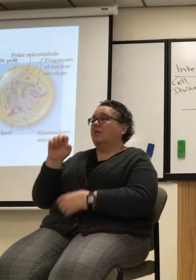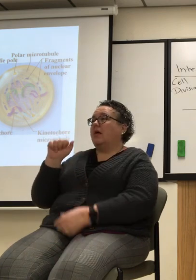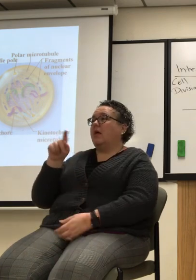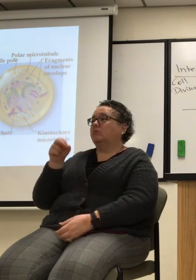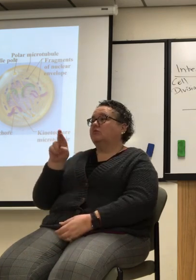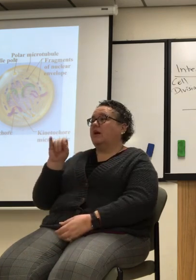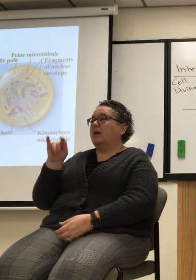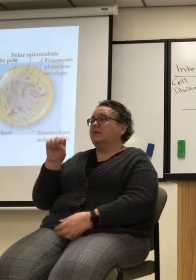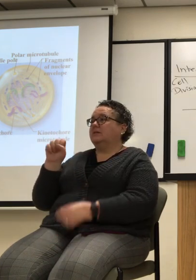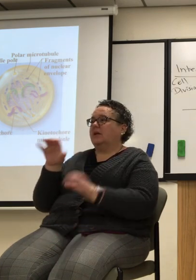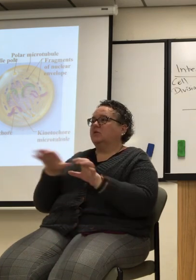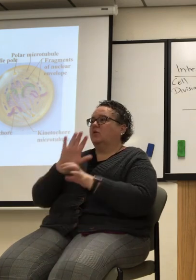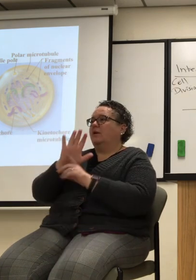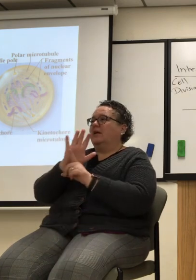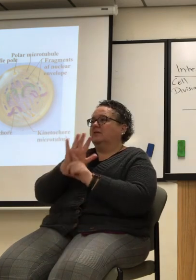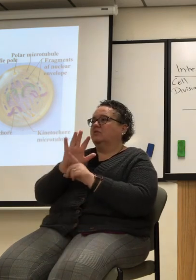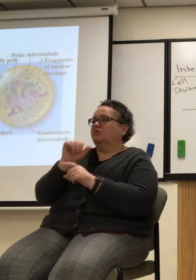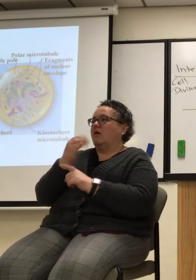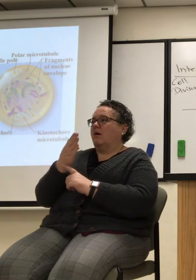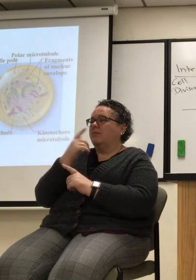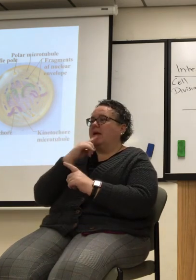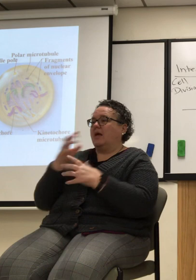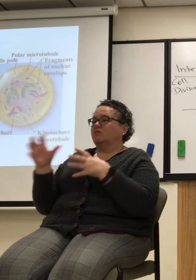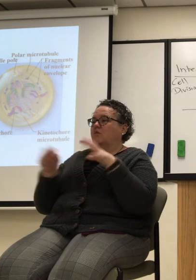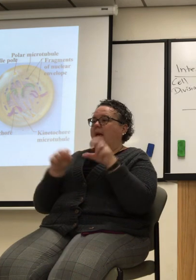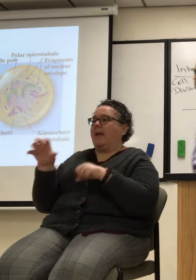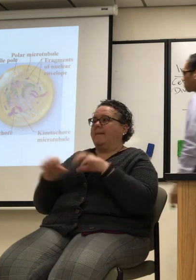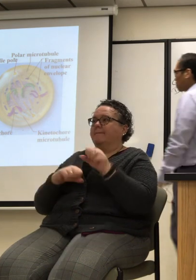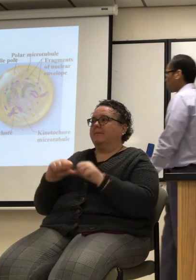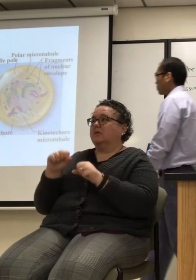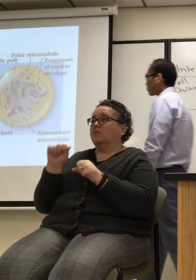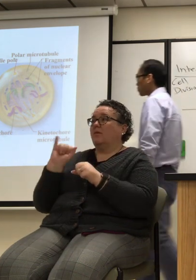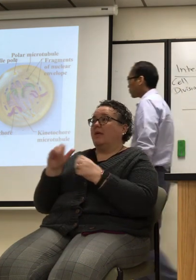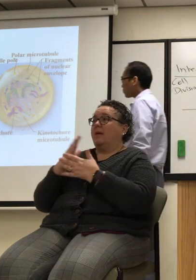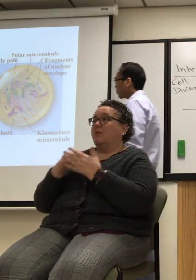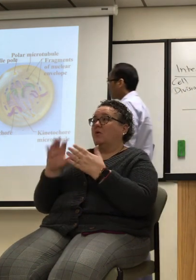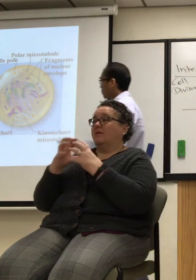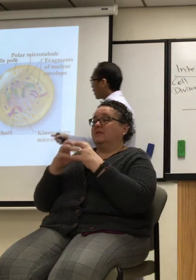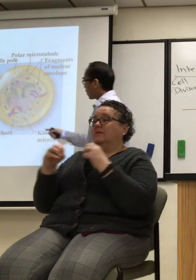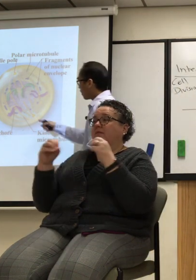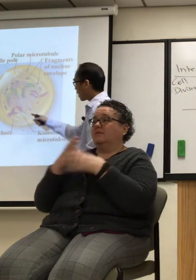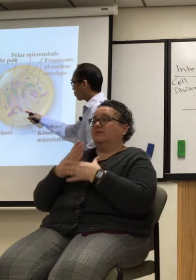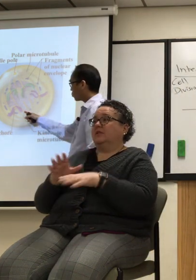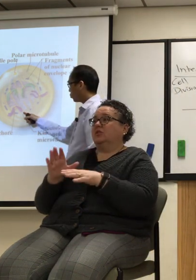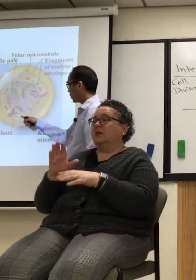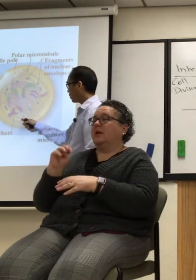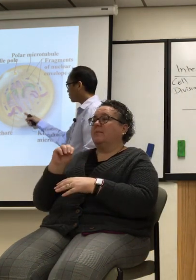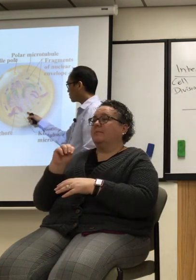part of the cell division process, the The